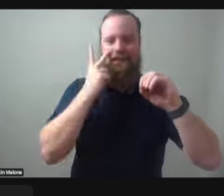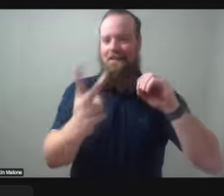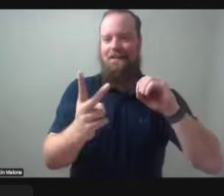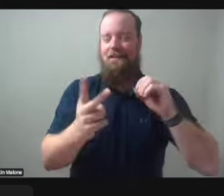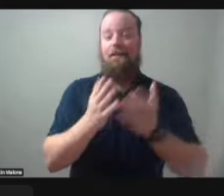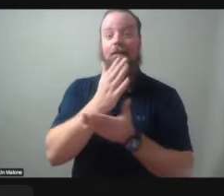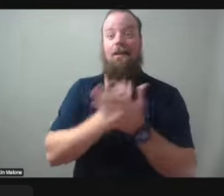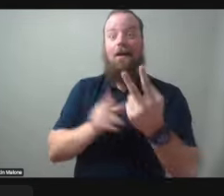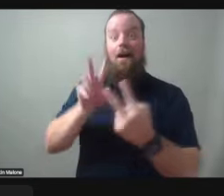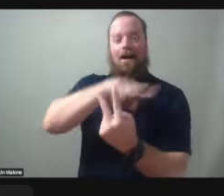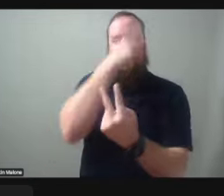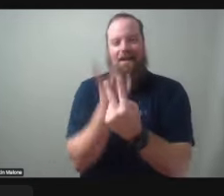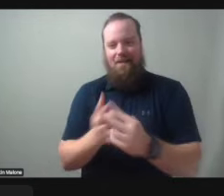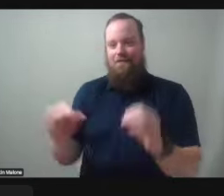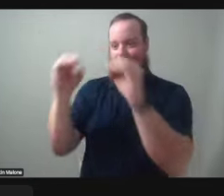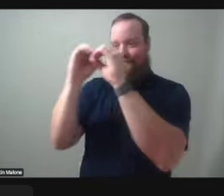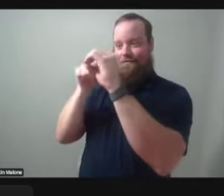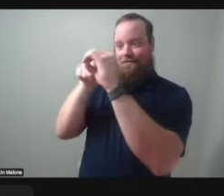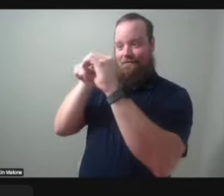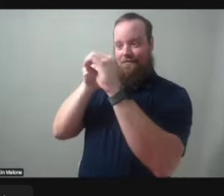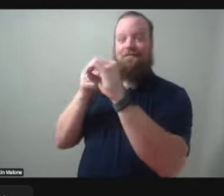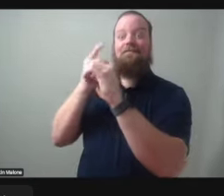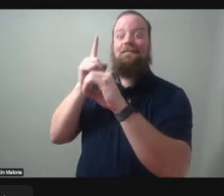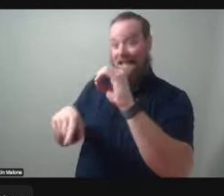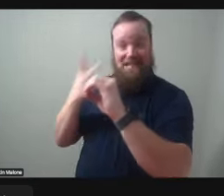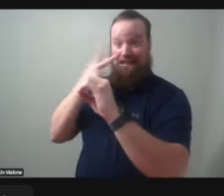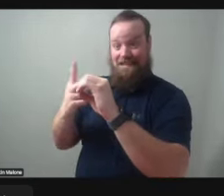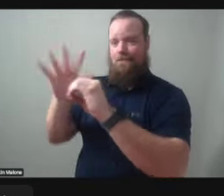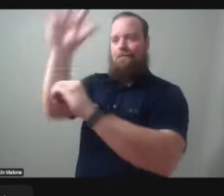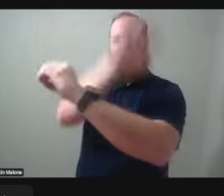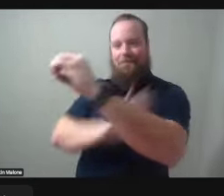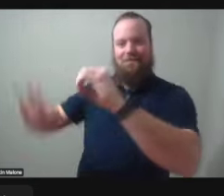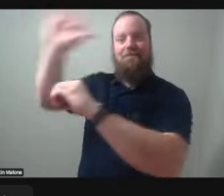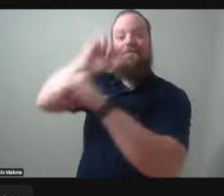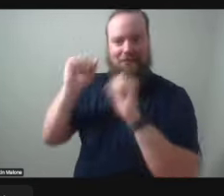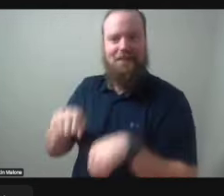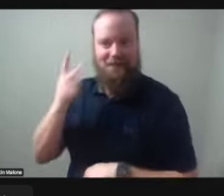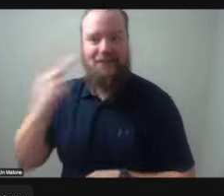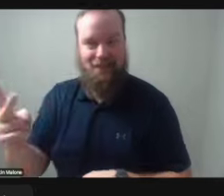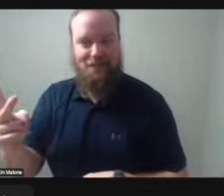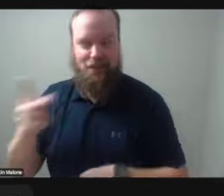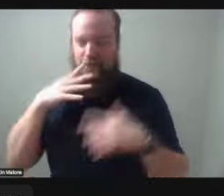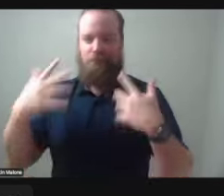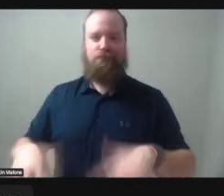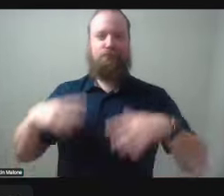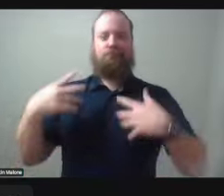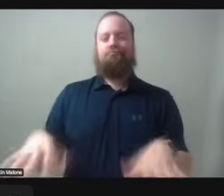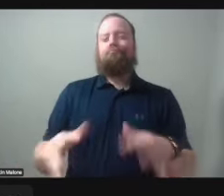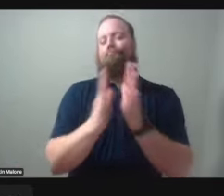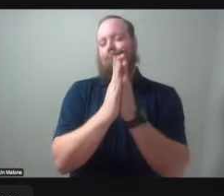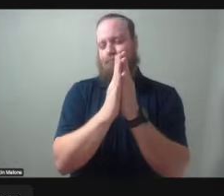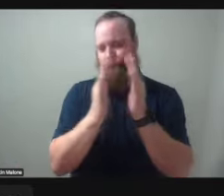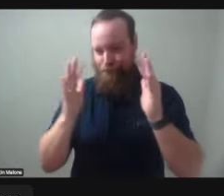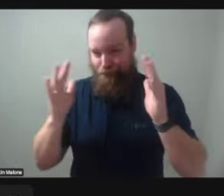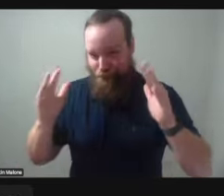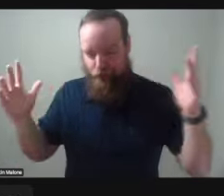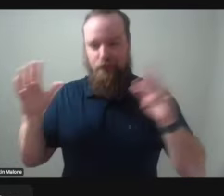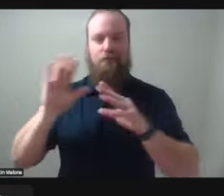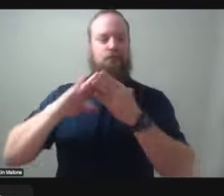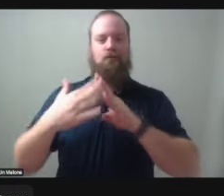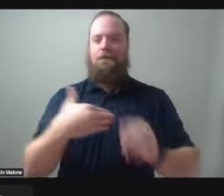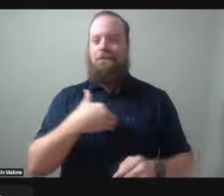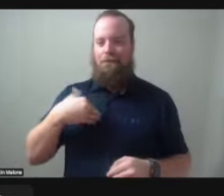have a blackness in their center of vision. Some might have tunnel vision, which is a reverse where they can only